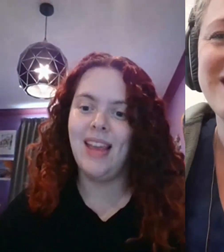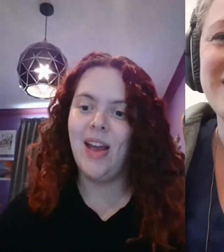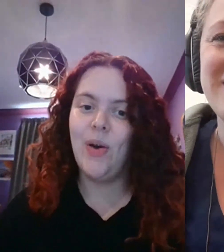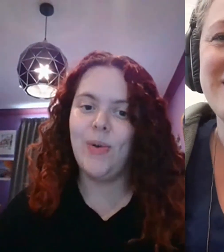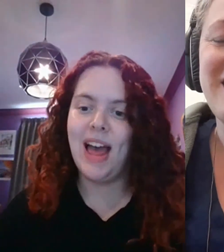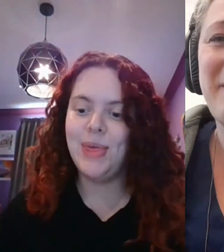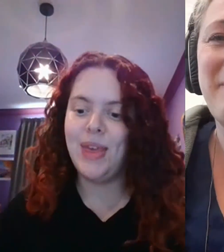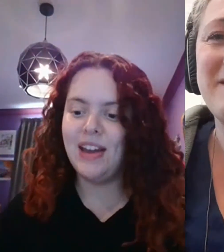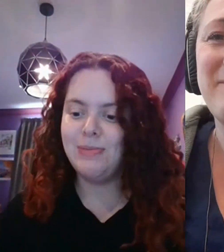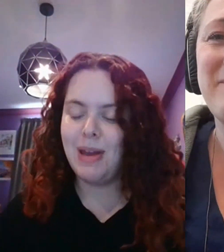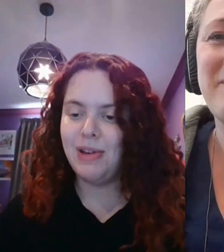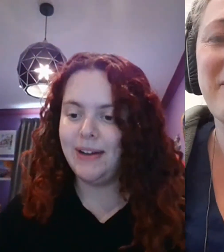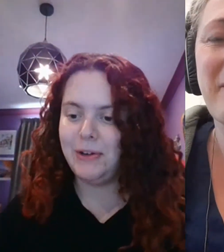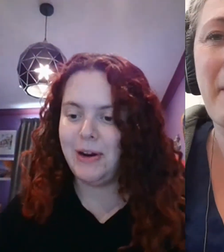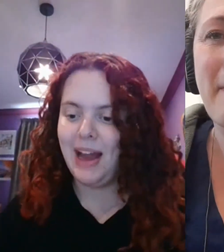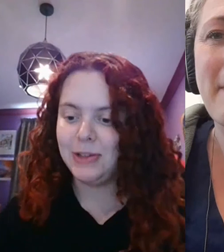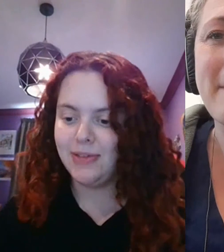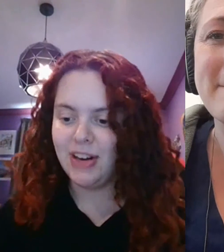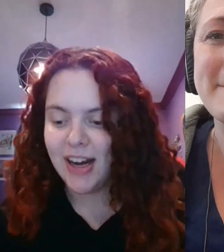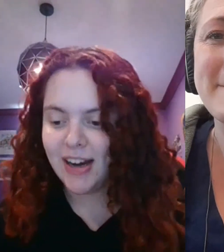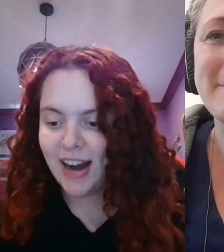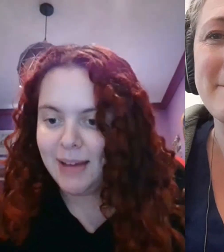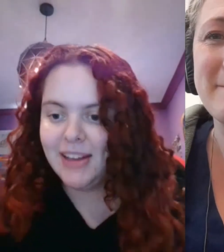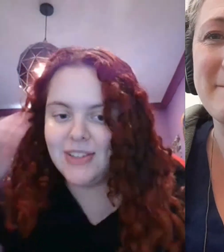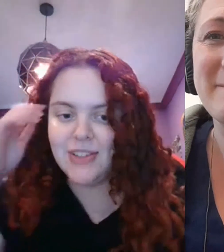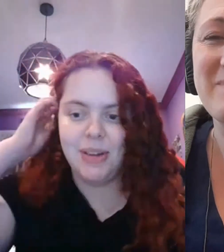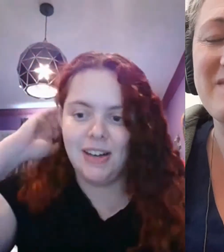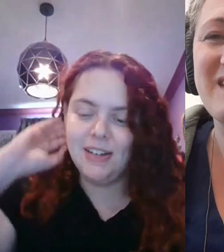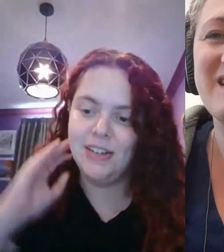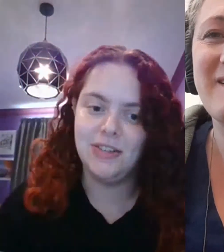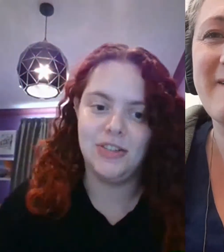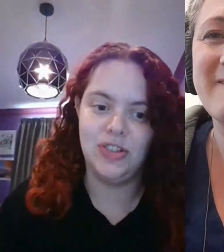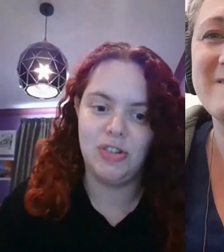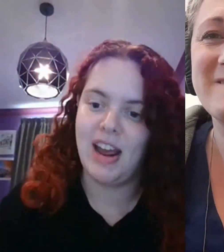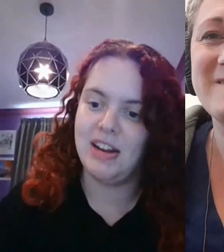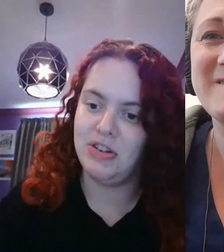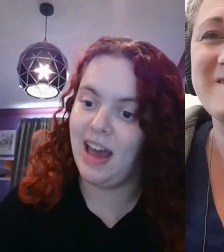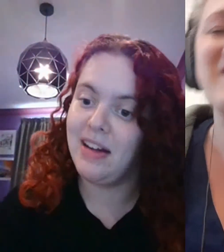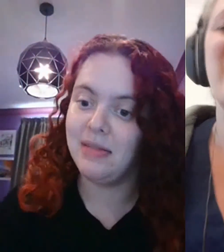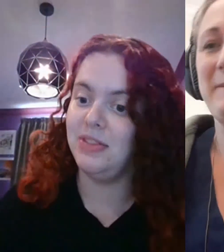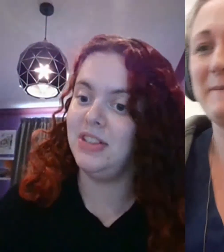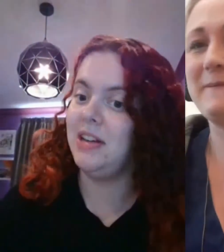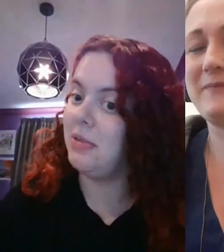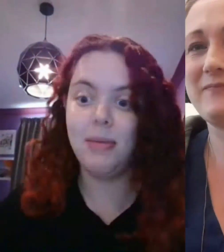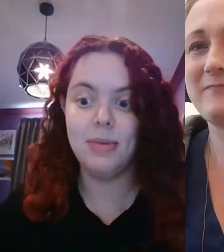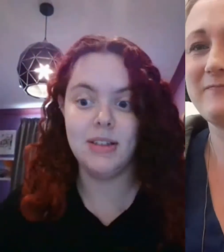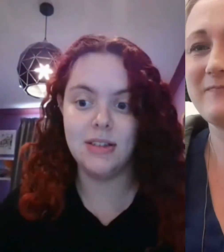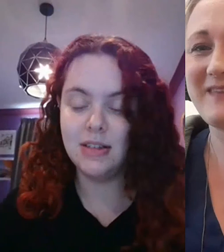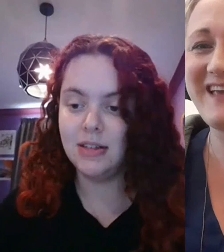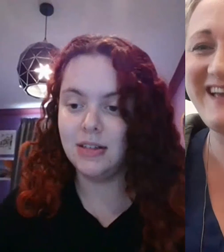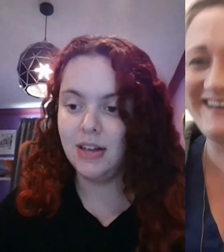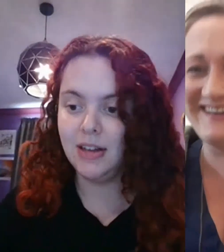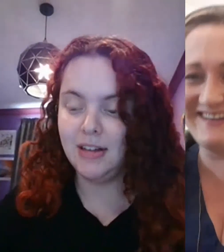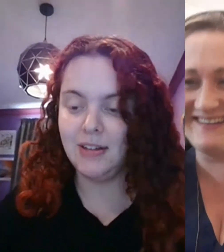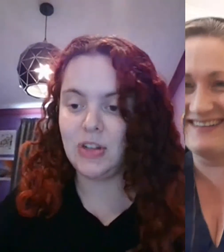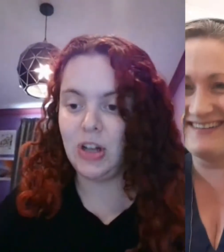groups. Well, I think I should maybe call everyone back because we've only got 8 minutes, so I'm gonna try and do that and we'll see what